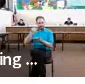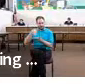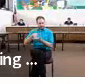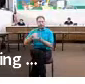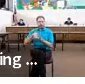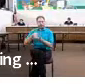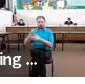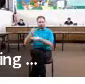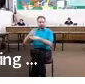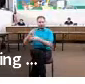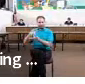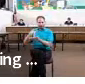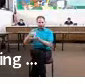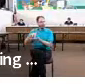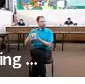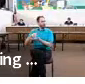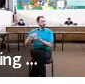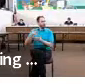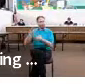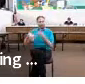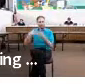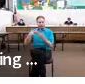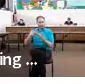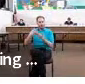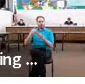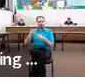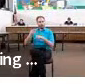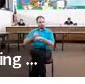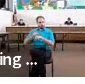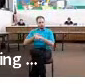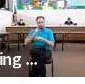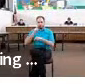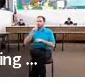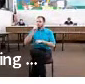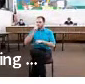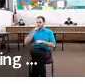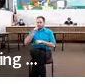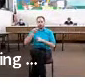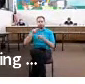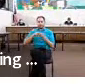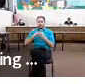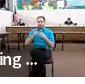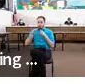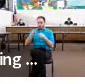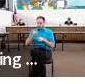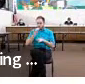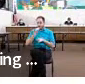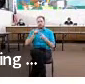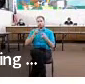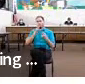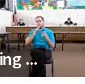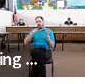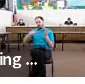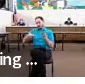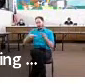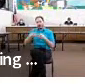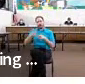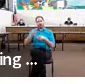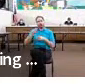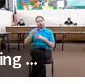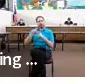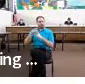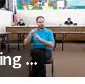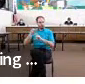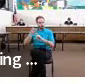located, and all of the improvements are private, including the roadway, the water supply, the sanitary sewer, and